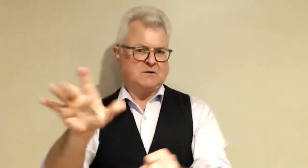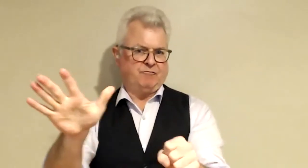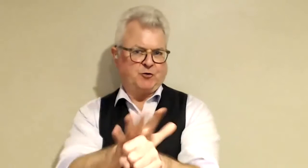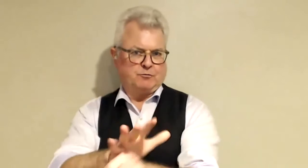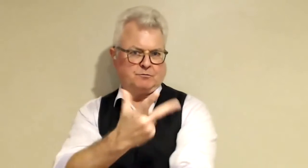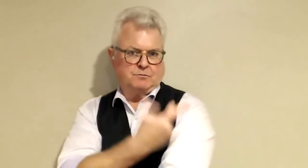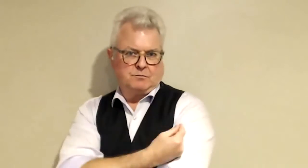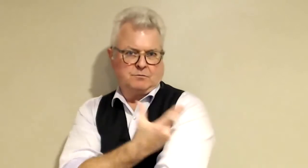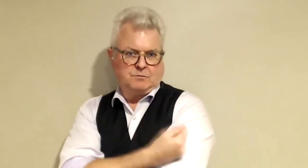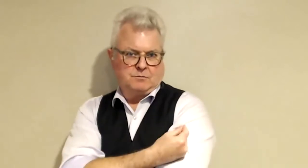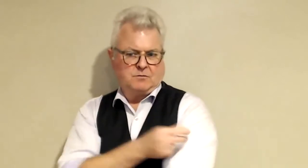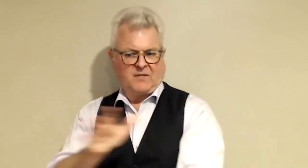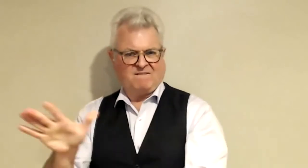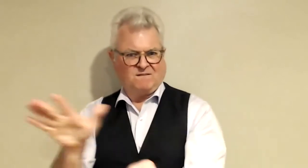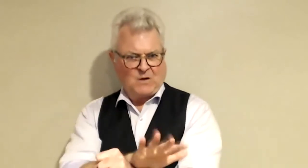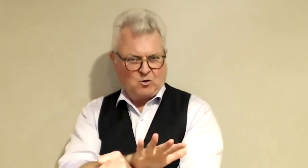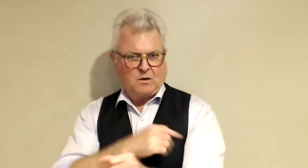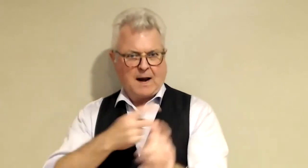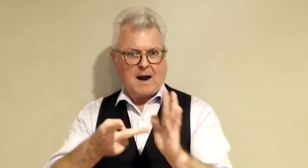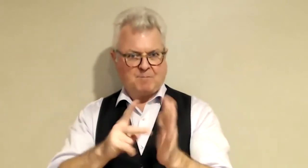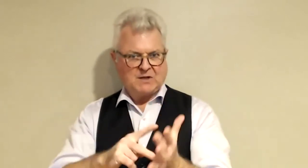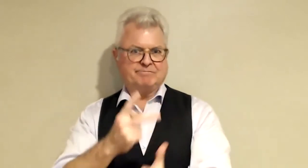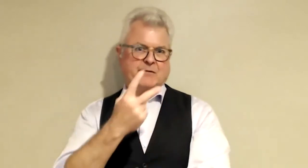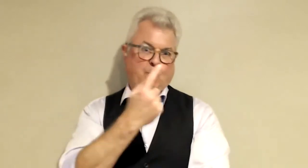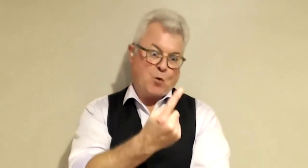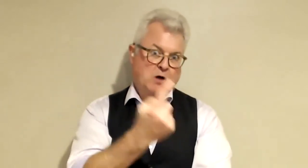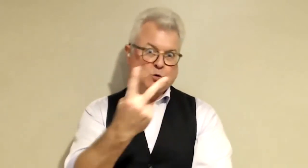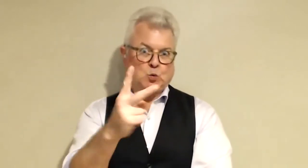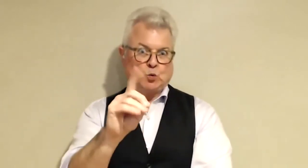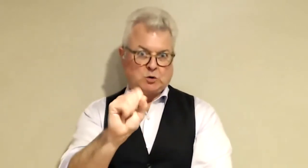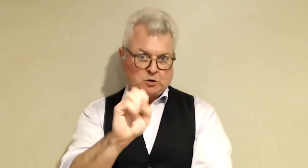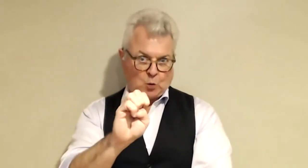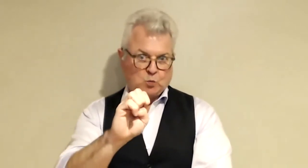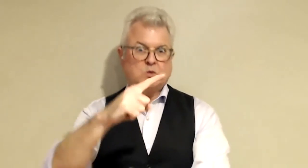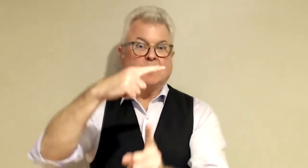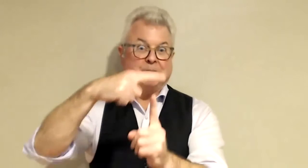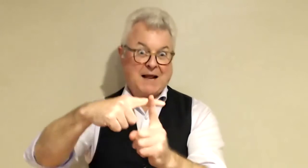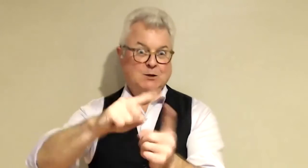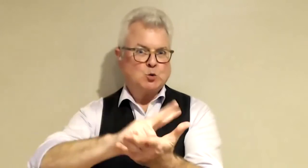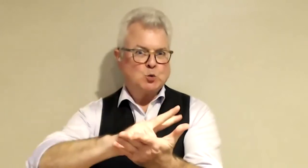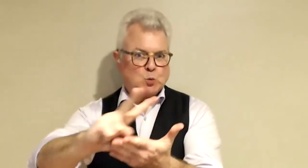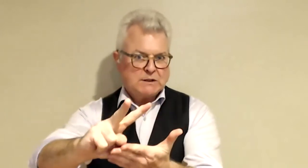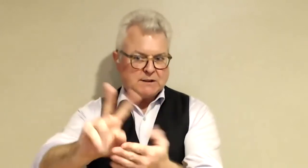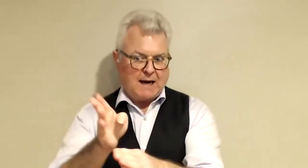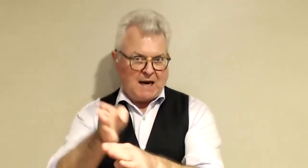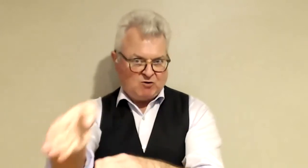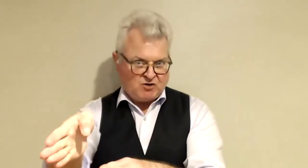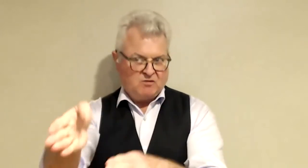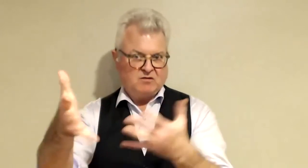United States must be fully vaccinated. Okay, so whether fully vaccinated by the definition of